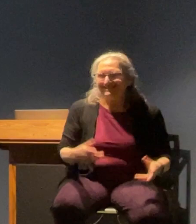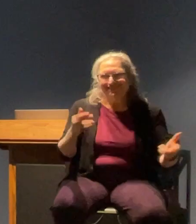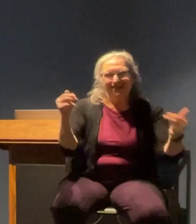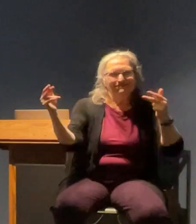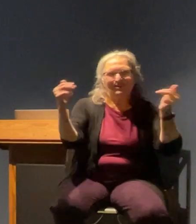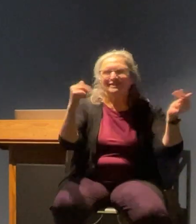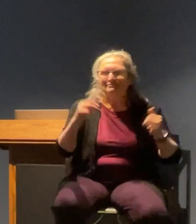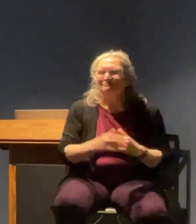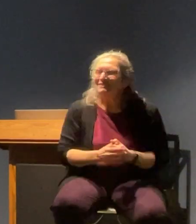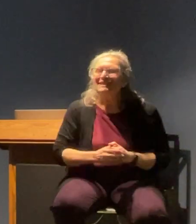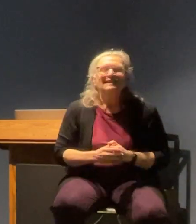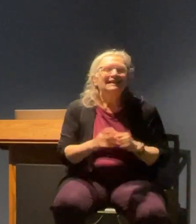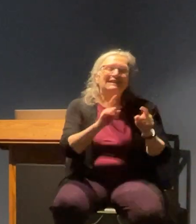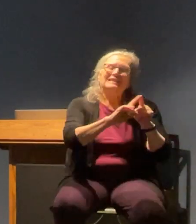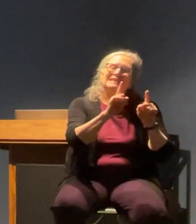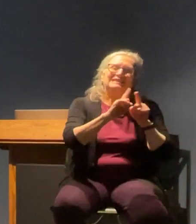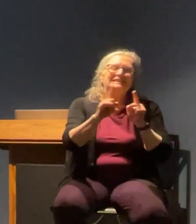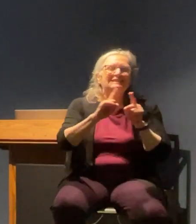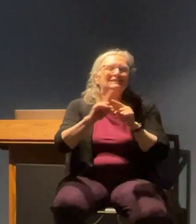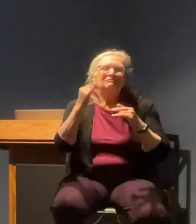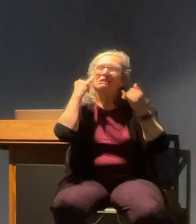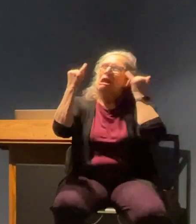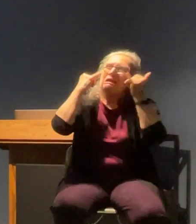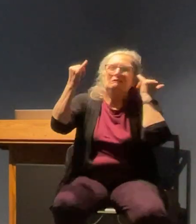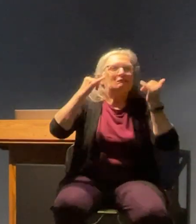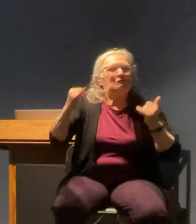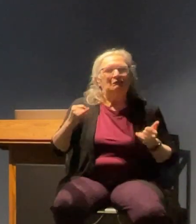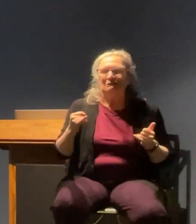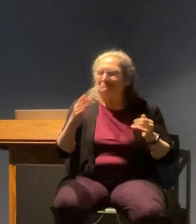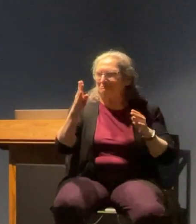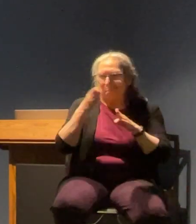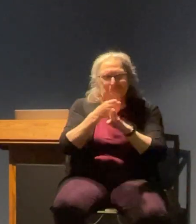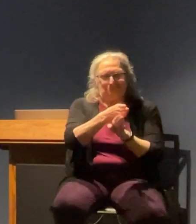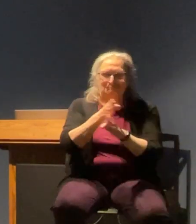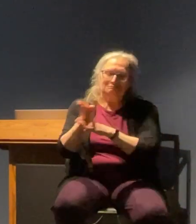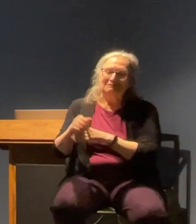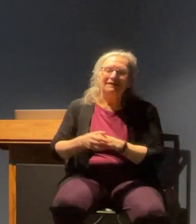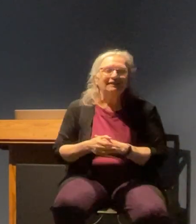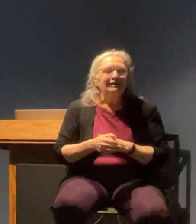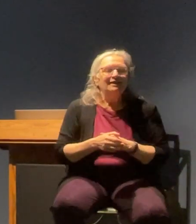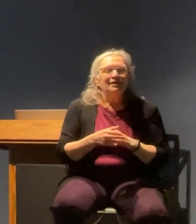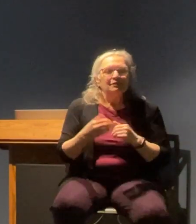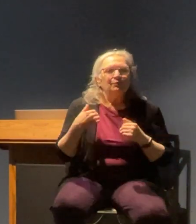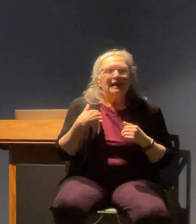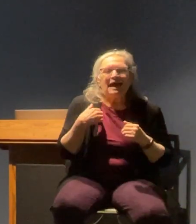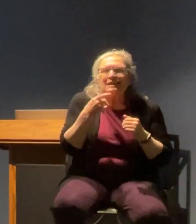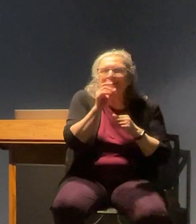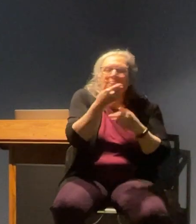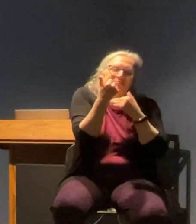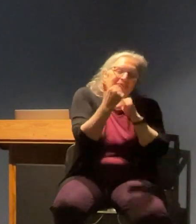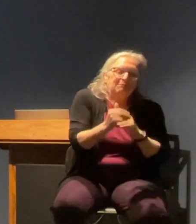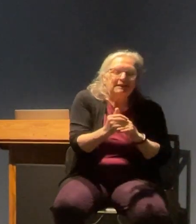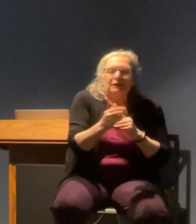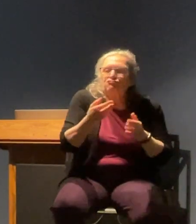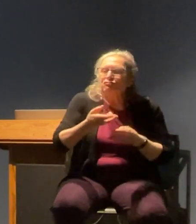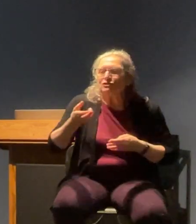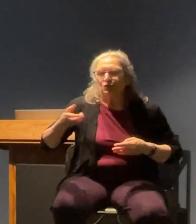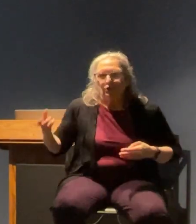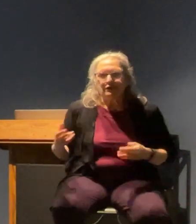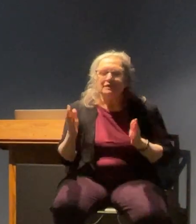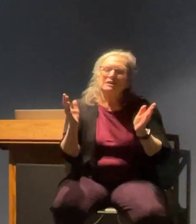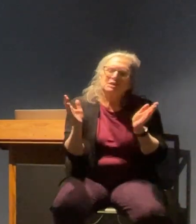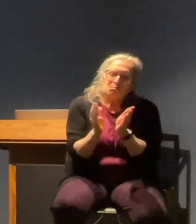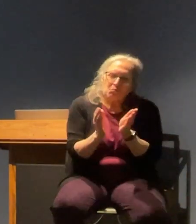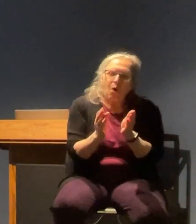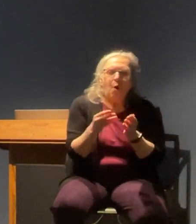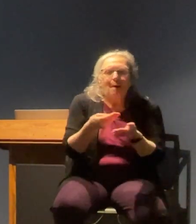Yeah, different ideologies. We clashed about this. We had limited resources, small budget, and that there